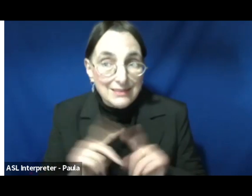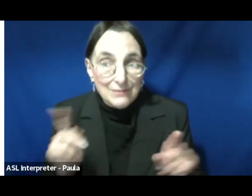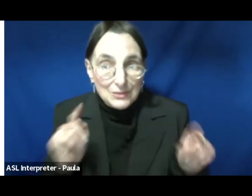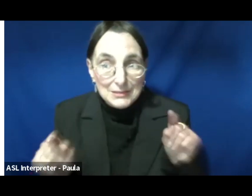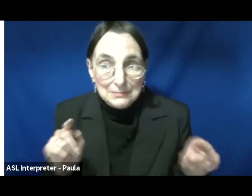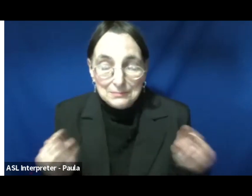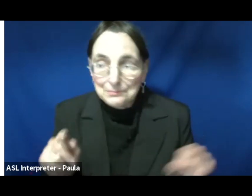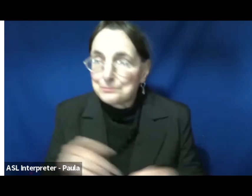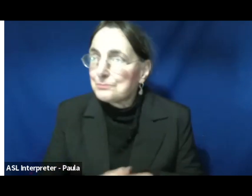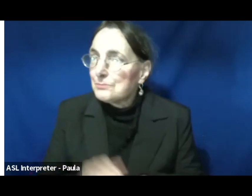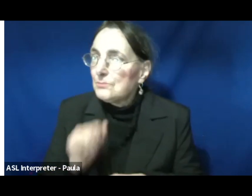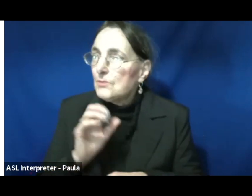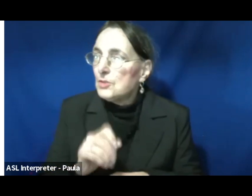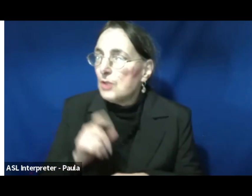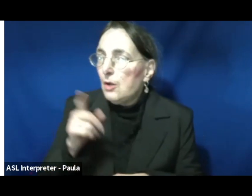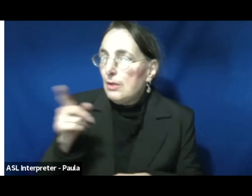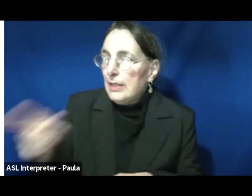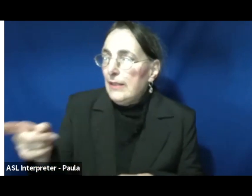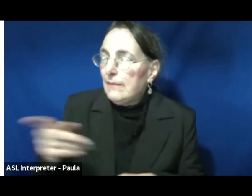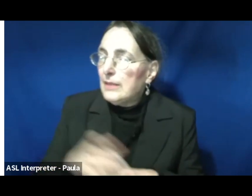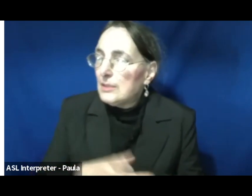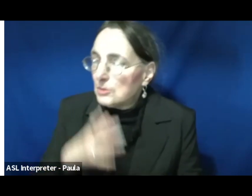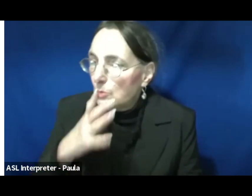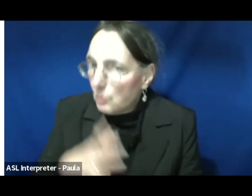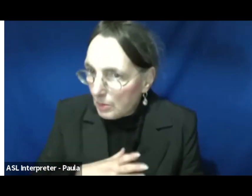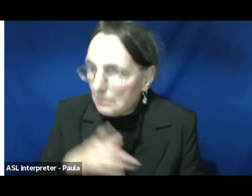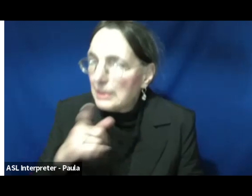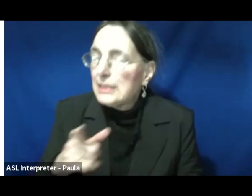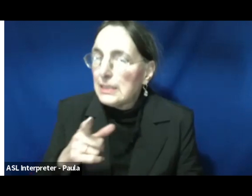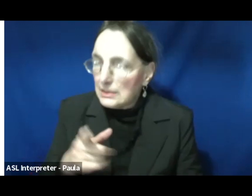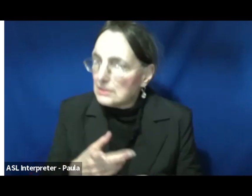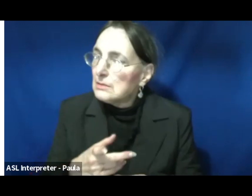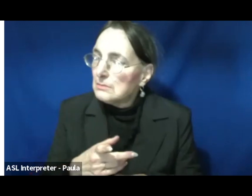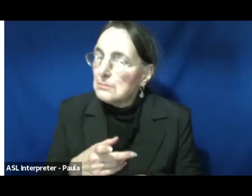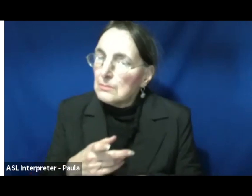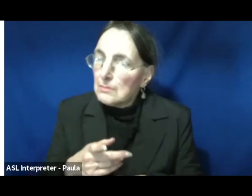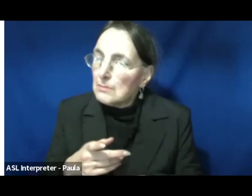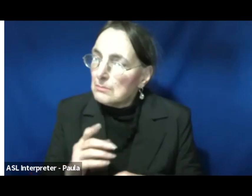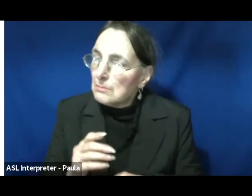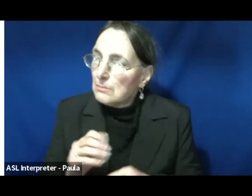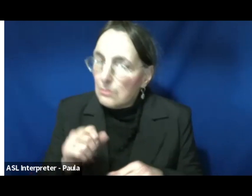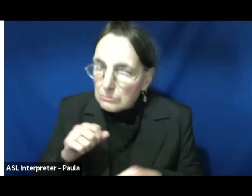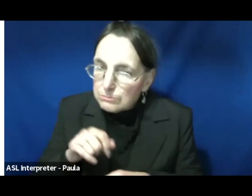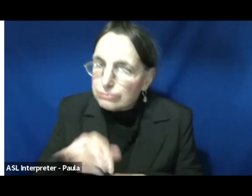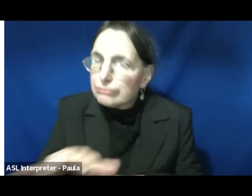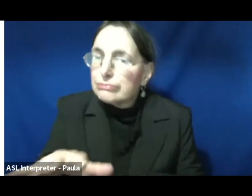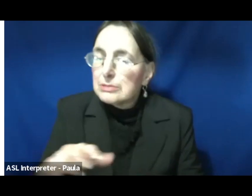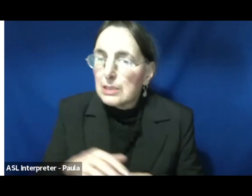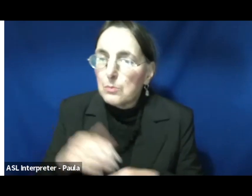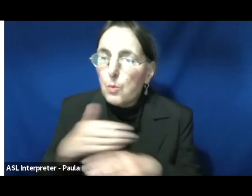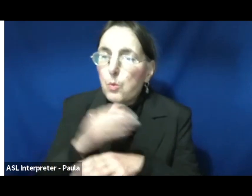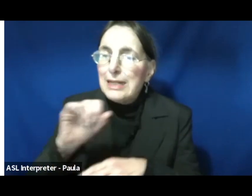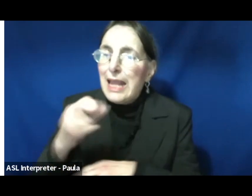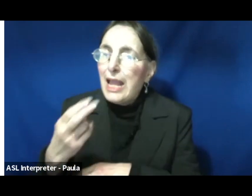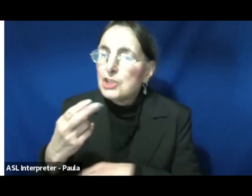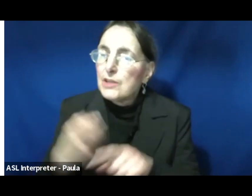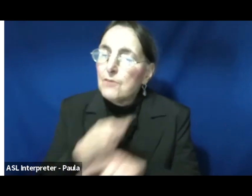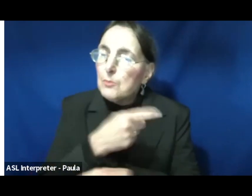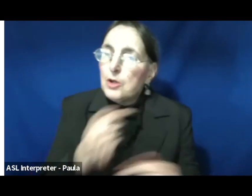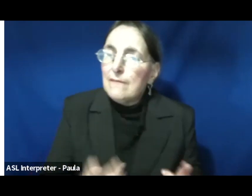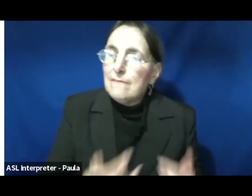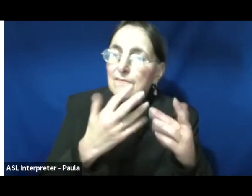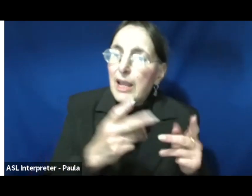to her plants here. She's applying some wood ash from the fireplace. And all the Africans in the room will understand this. You've seen this when you were growing up as a